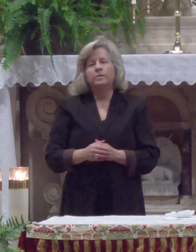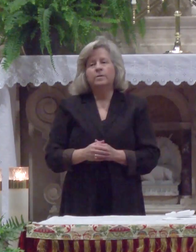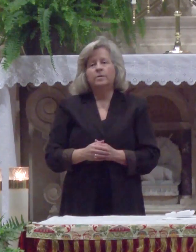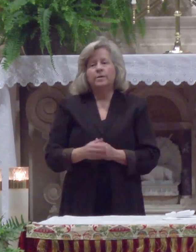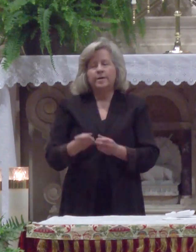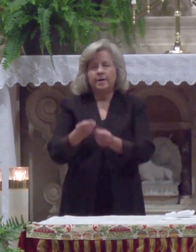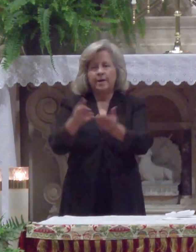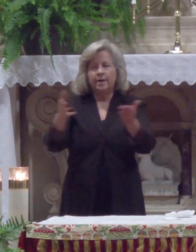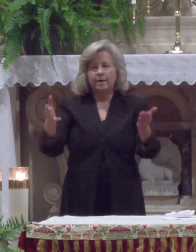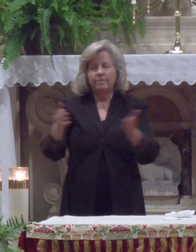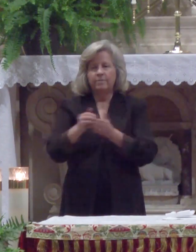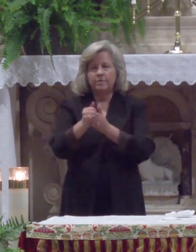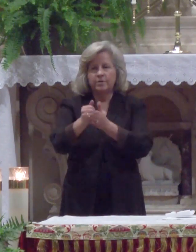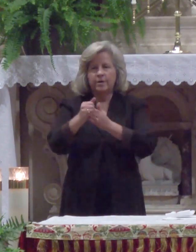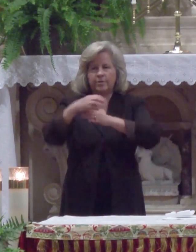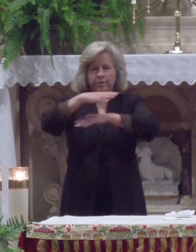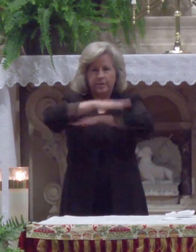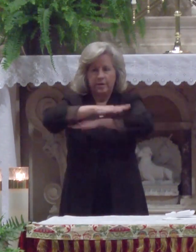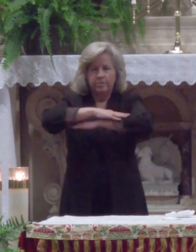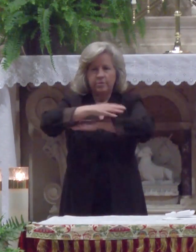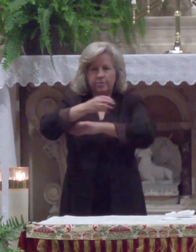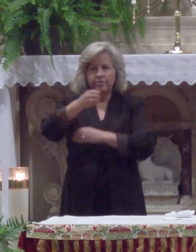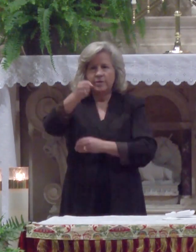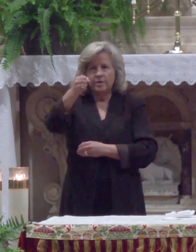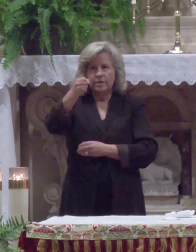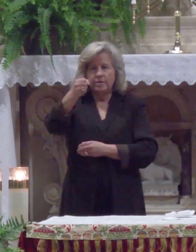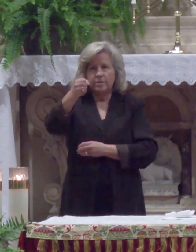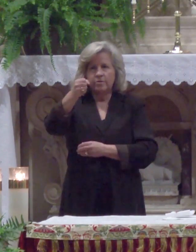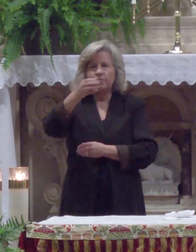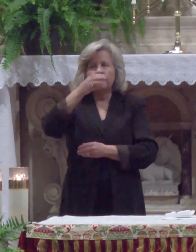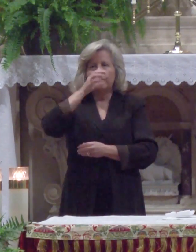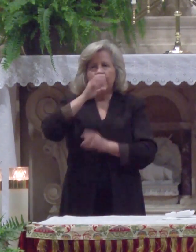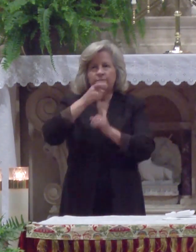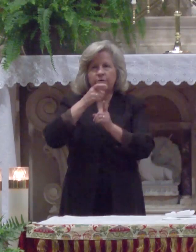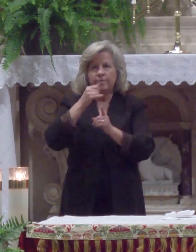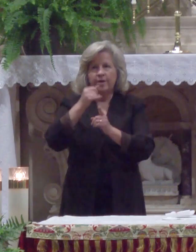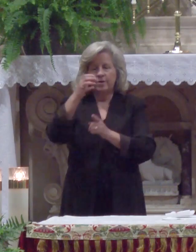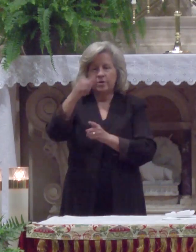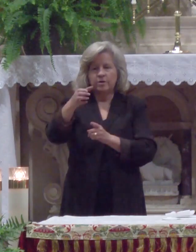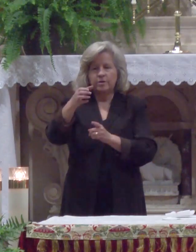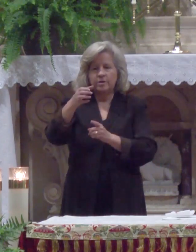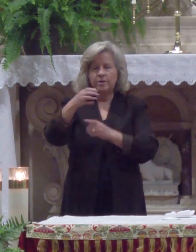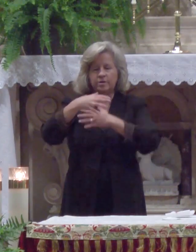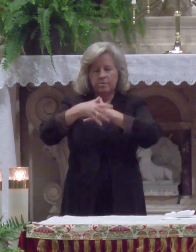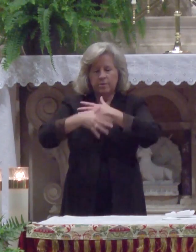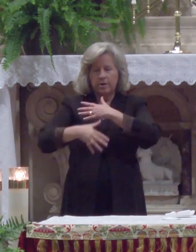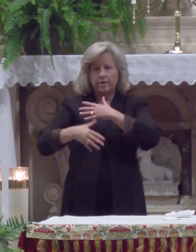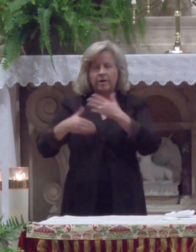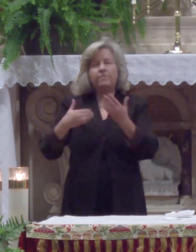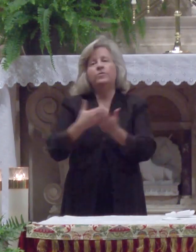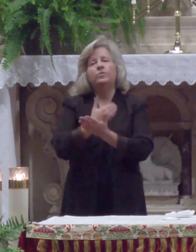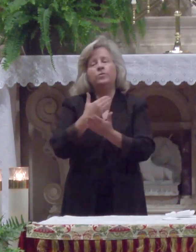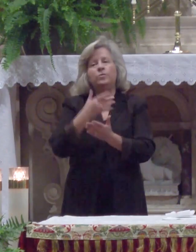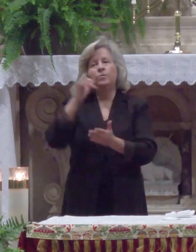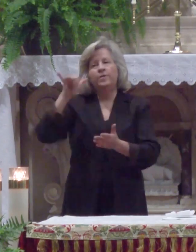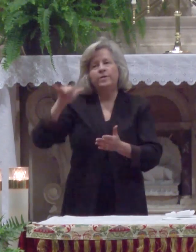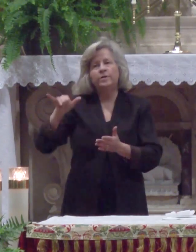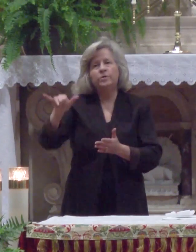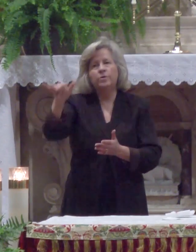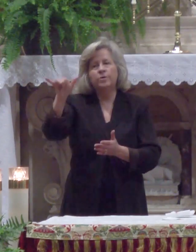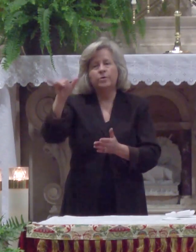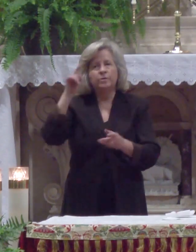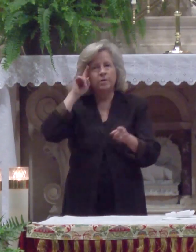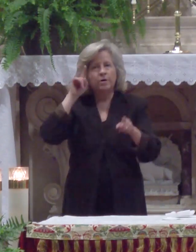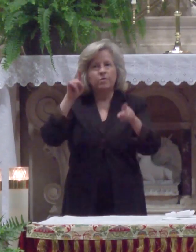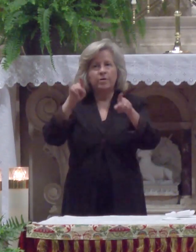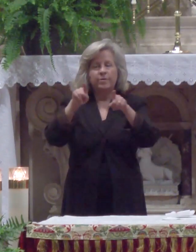saying, "Take this, all of you, and drink from it, for this is the chalice of my blood, the blood of the new and eternal covenant, which